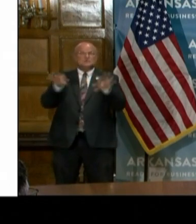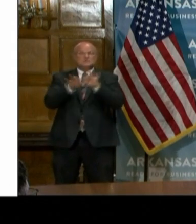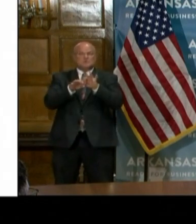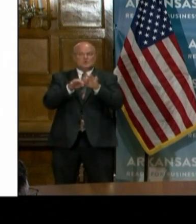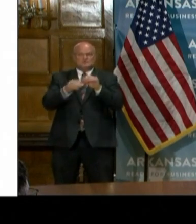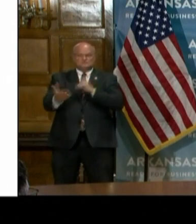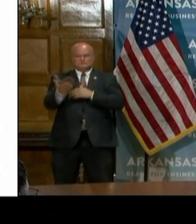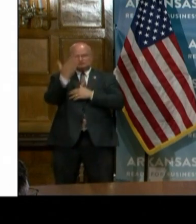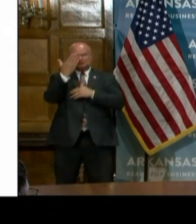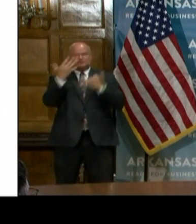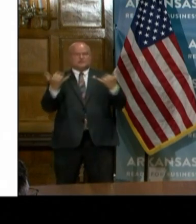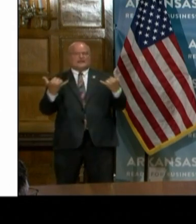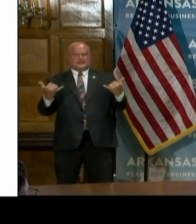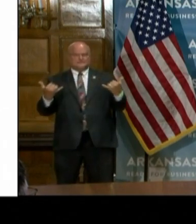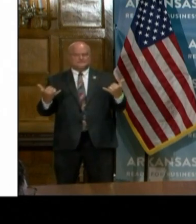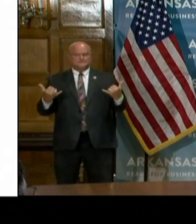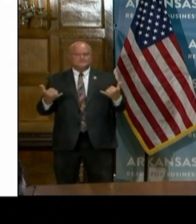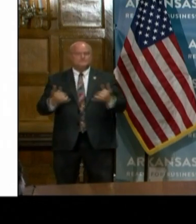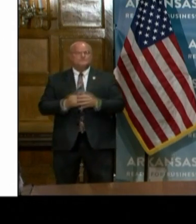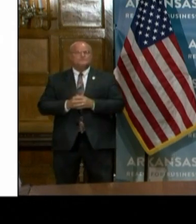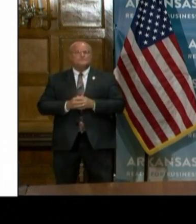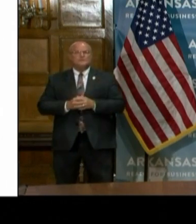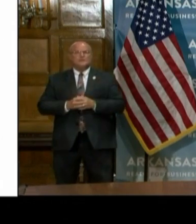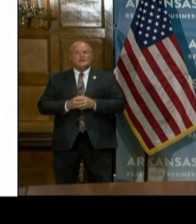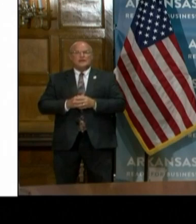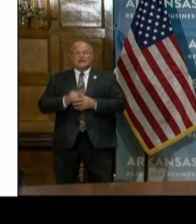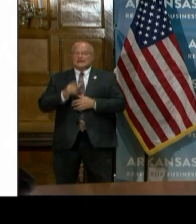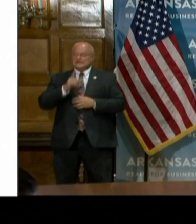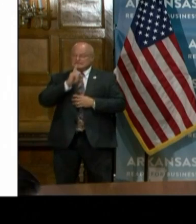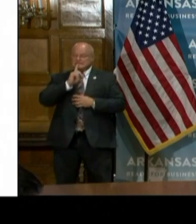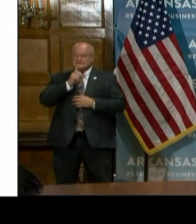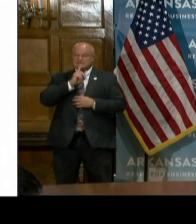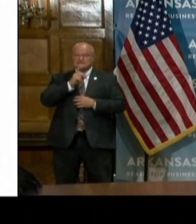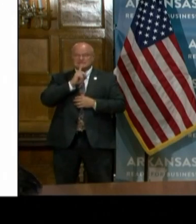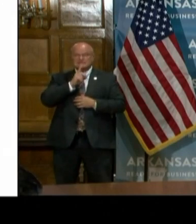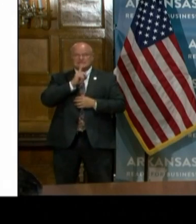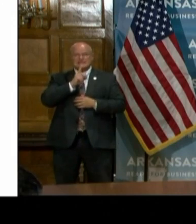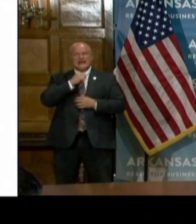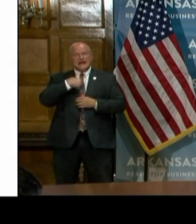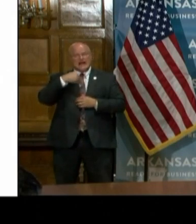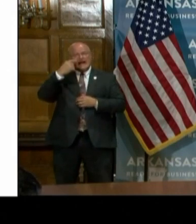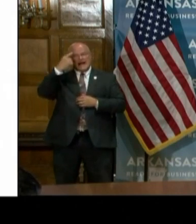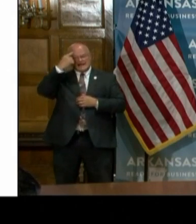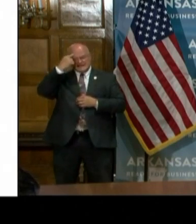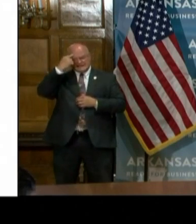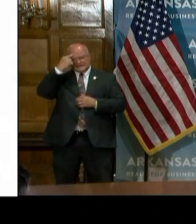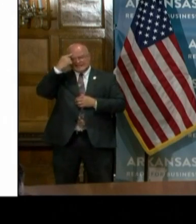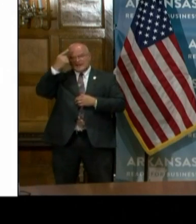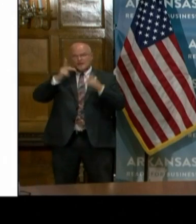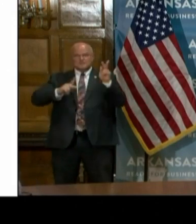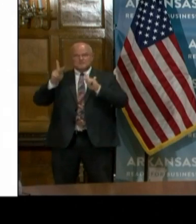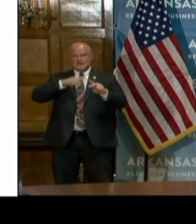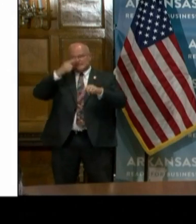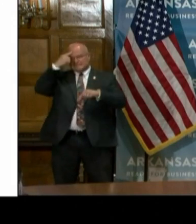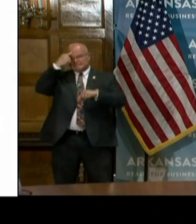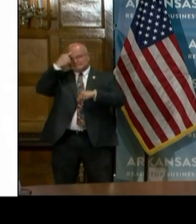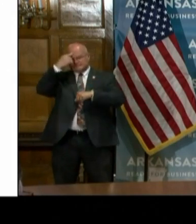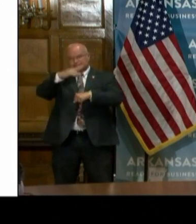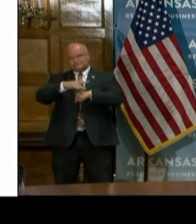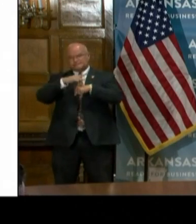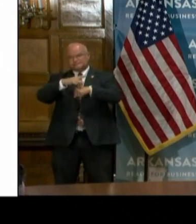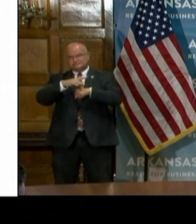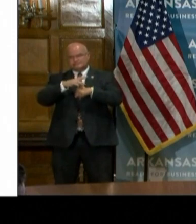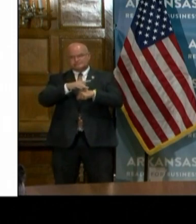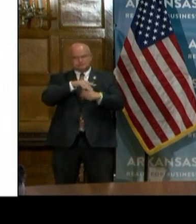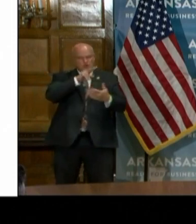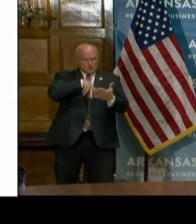important issue facing Arkansas. And it's just really, I think, on the minds of Arkansans. They're learning about it, they're reading